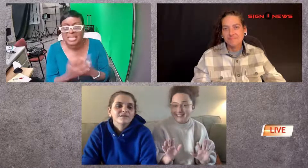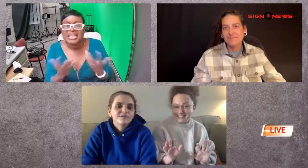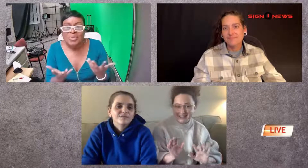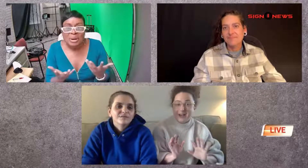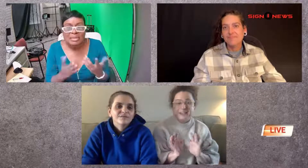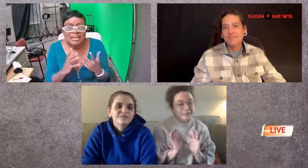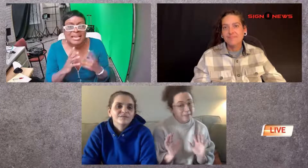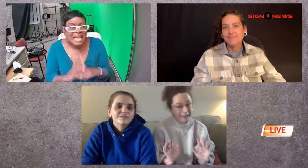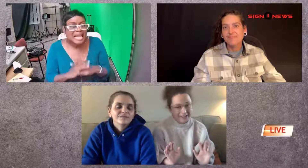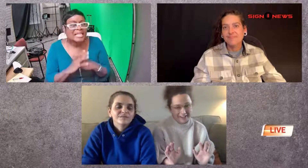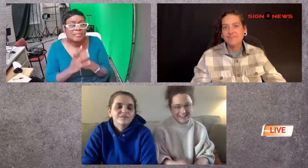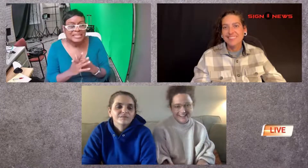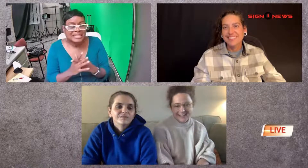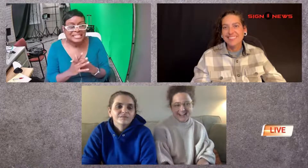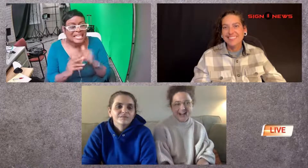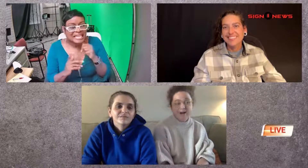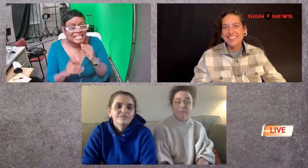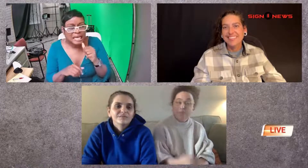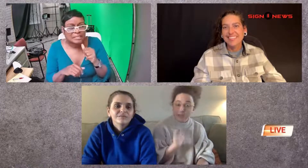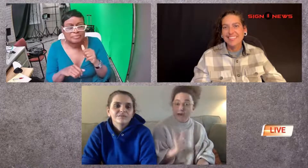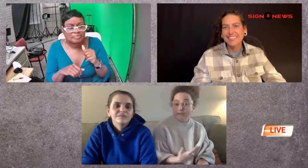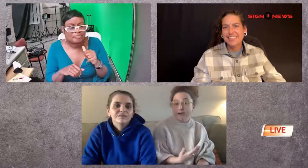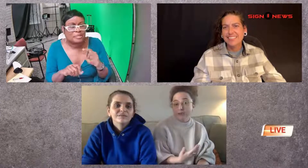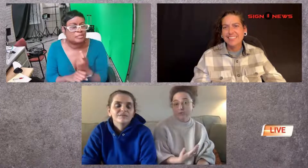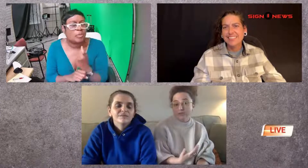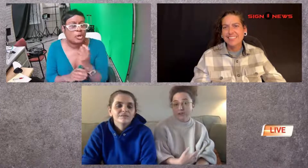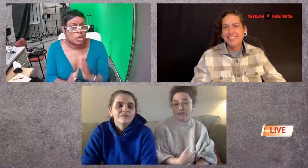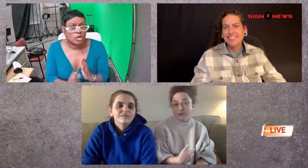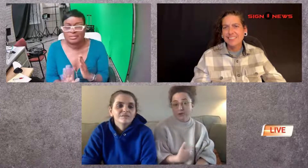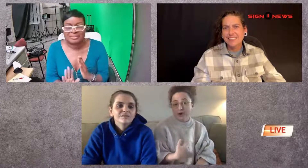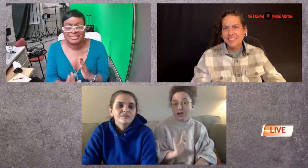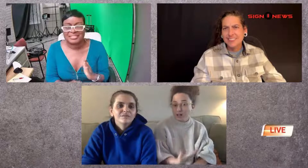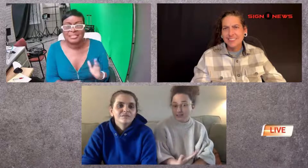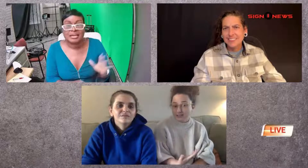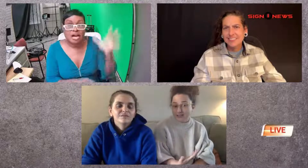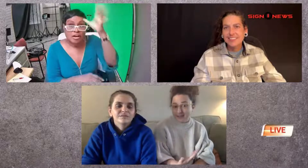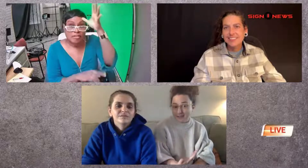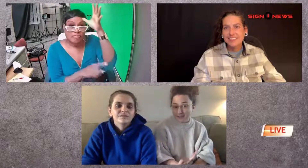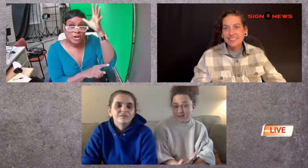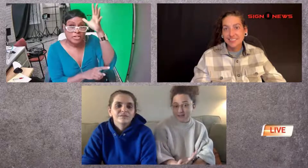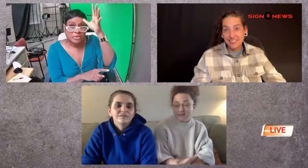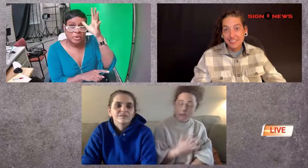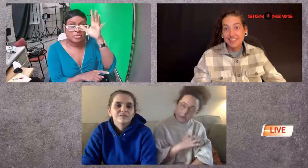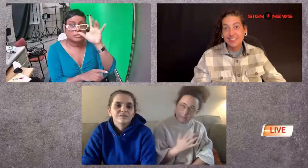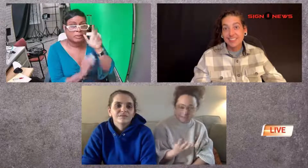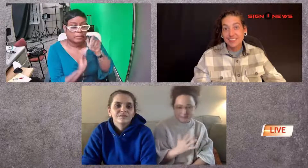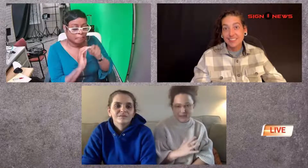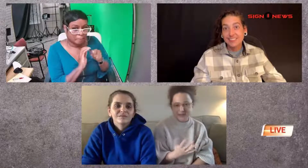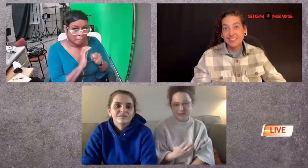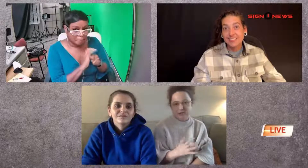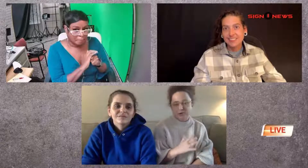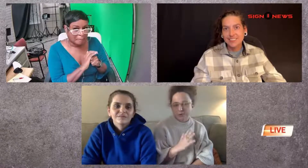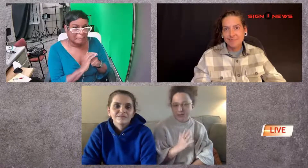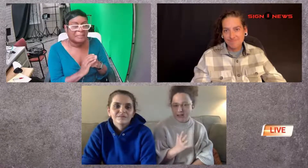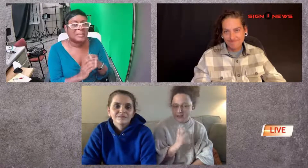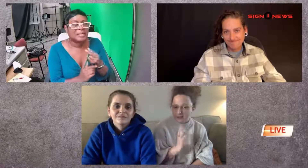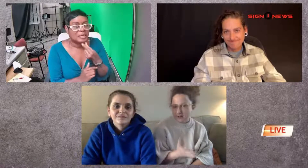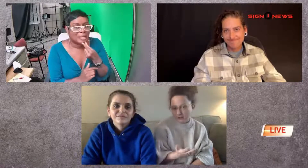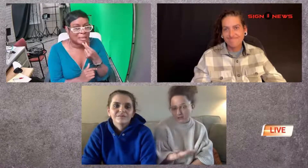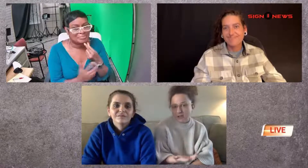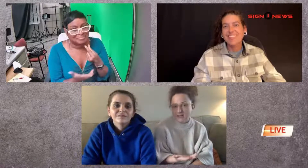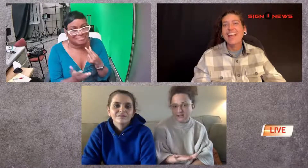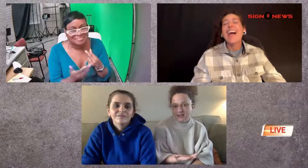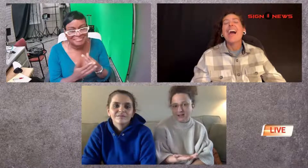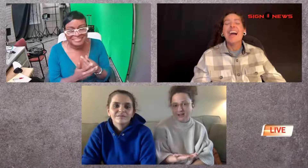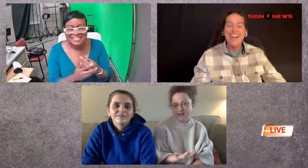beginning, this is not a spoiler, but that her father was also a closeted gay man or bisexual, but that he